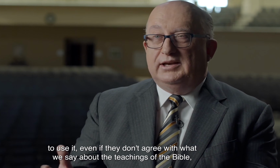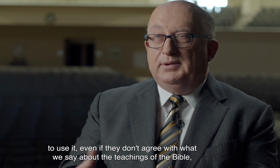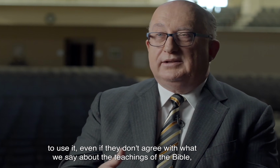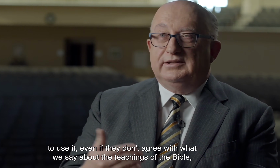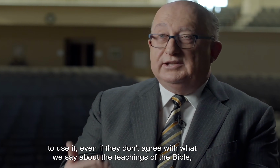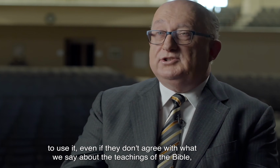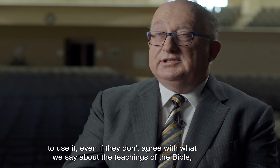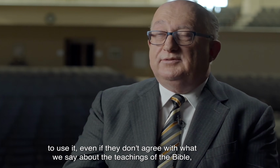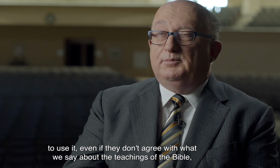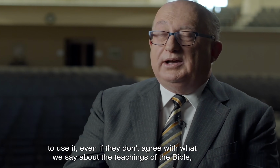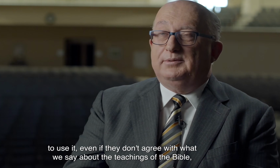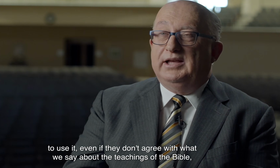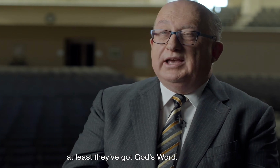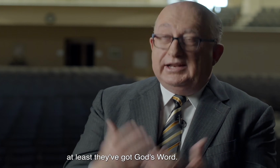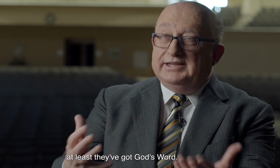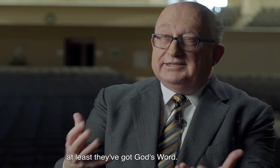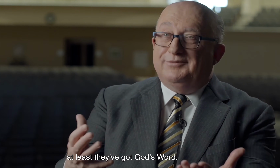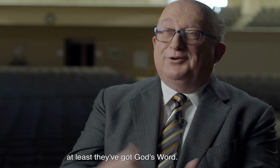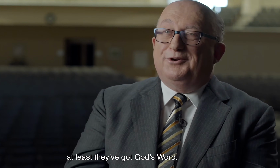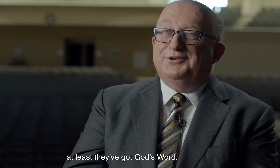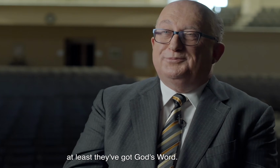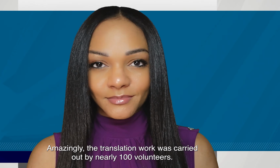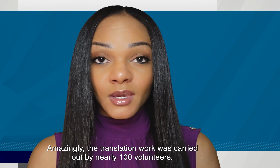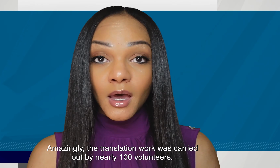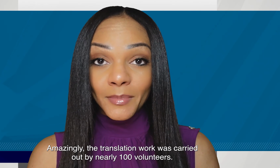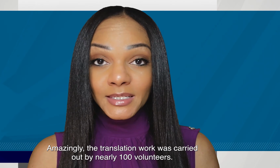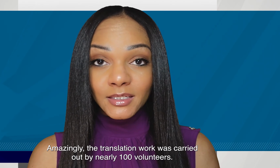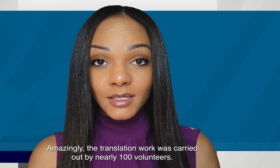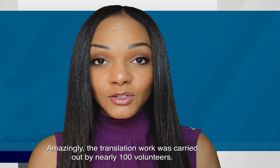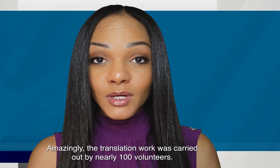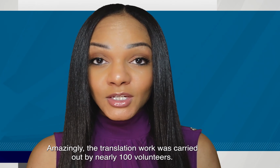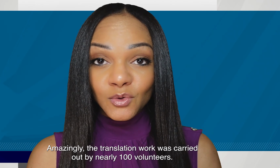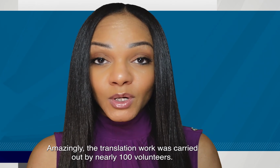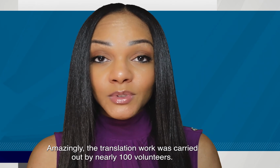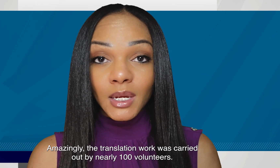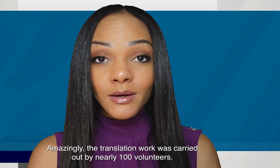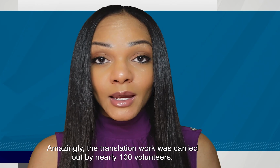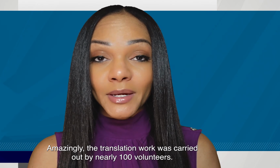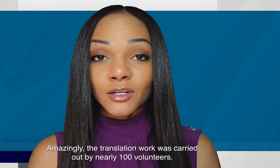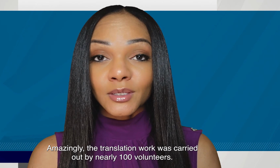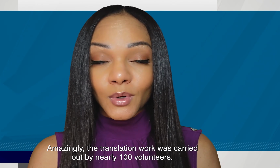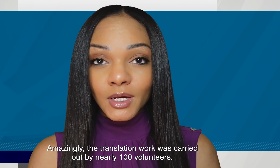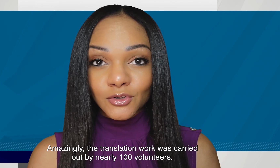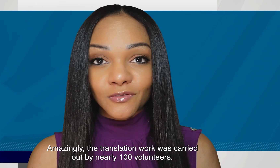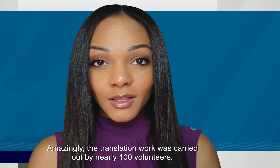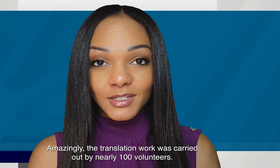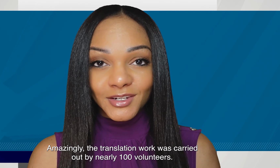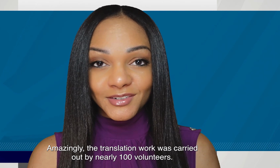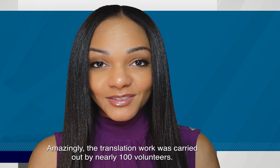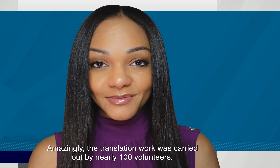say about the teachings of the Bible, at least they've got God's word. Amazingly, the translation work was carried out by nearly